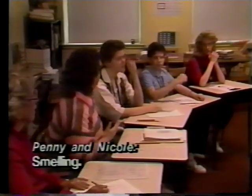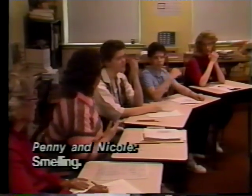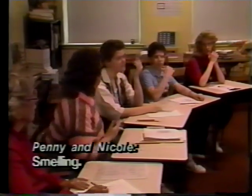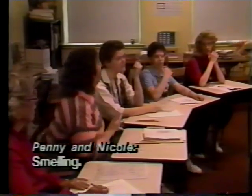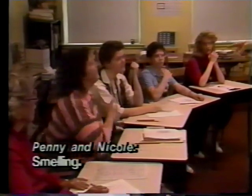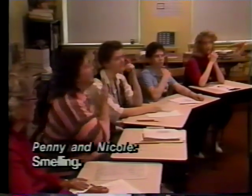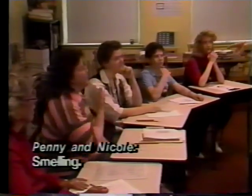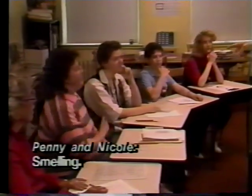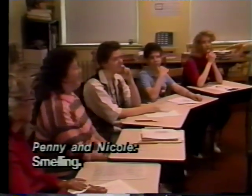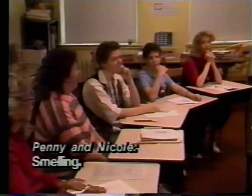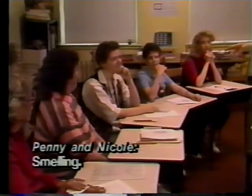One.